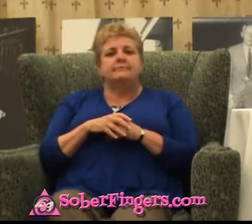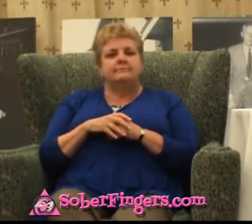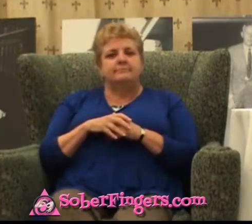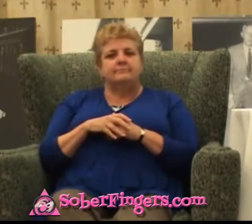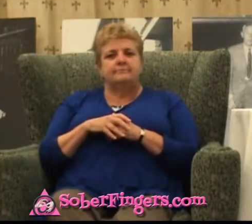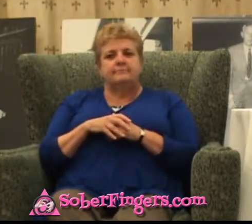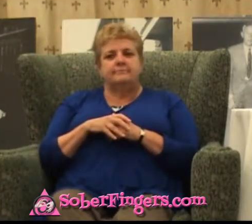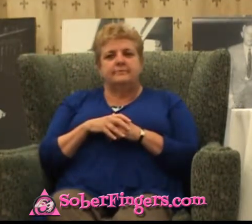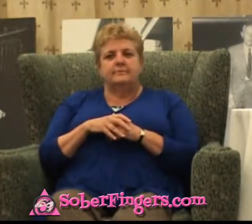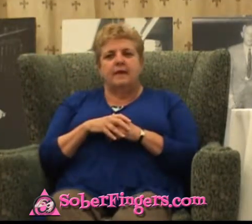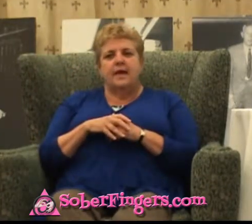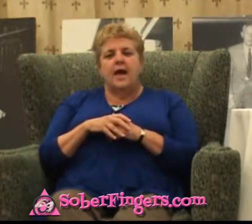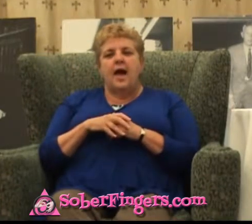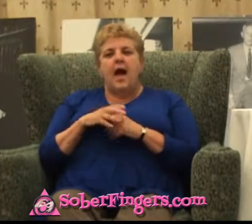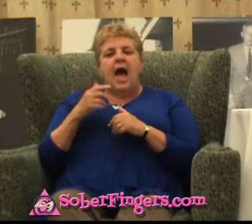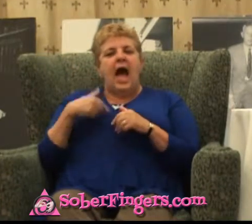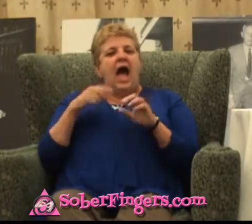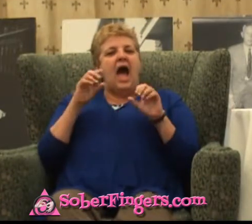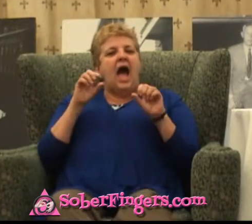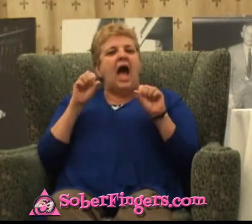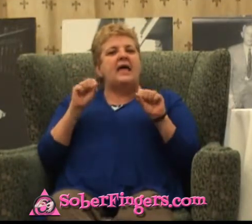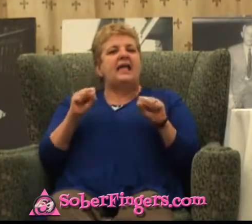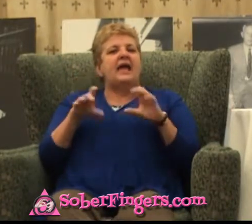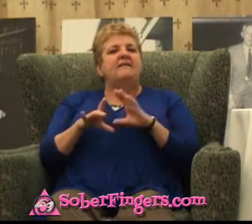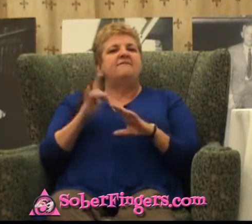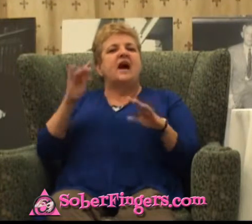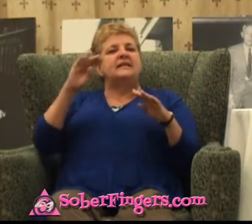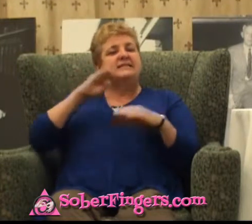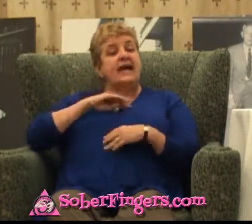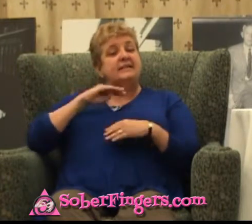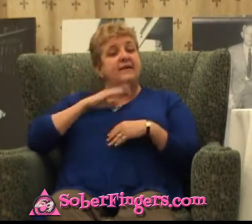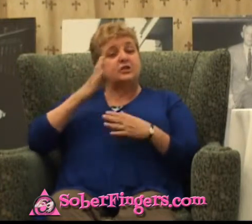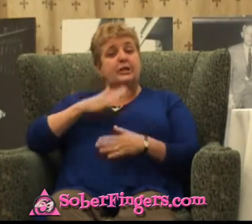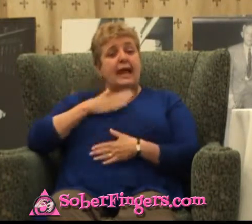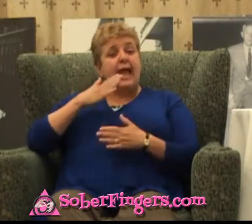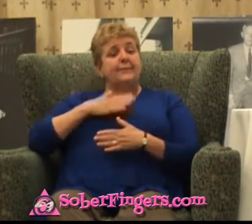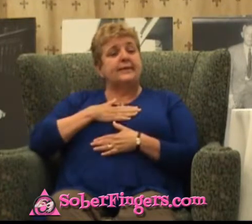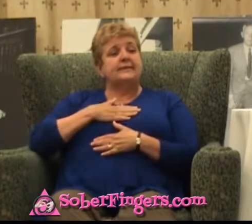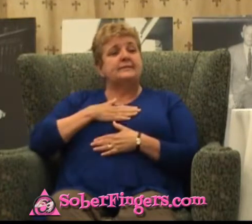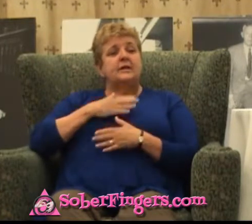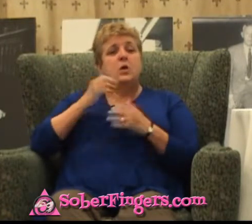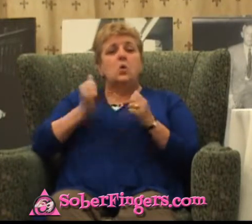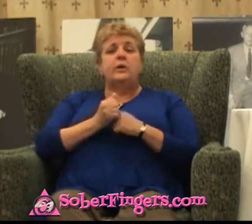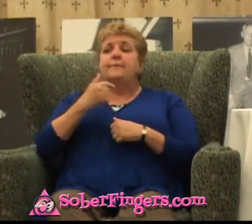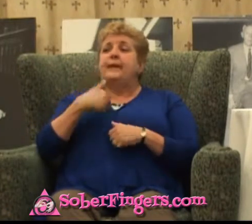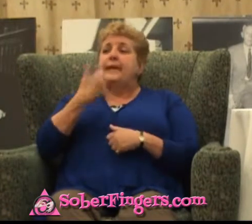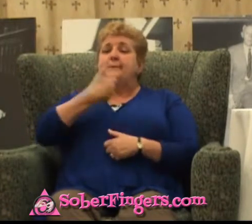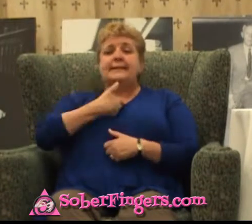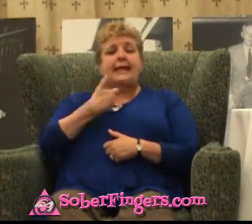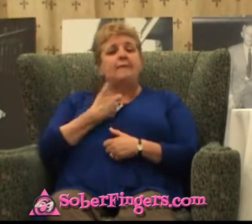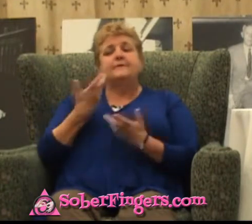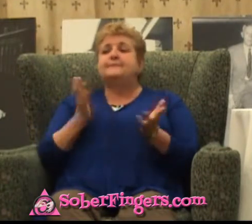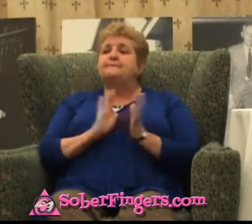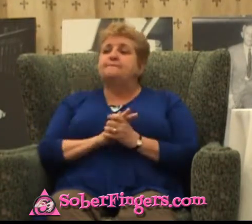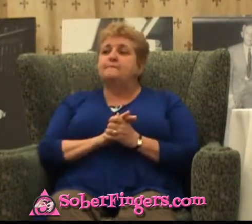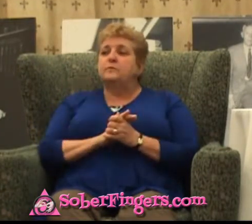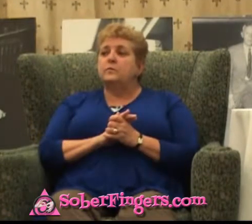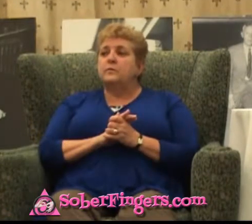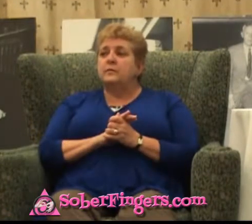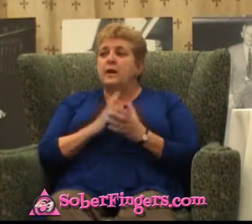delusion our book talks about, that I can wrest satisfaction and happiness out of this world if I just manage well. So I go down my list. I got the him, I got the house, I got the